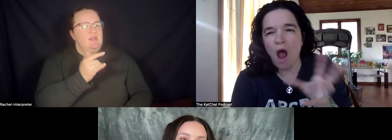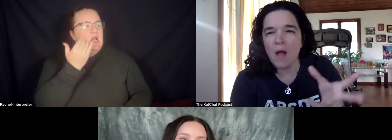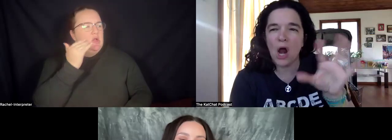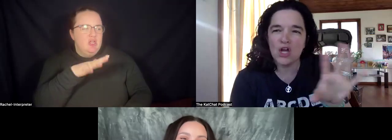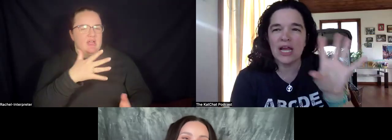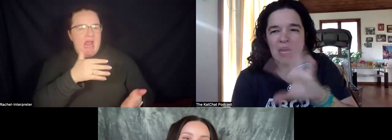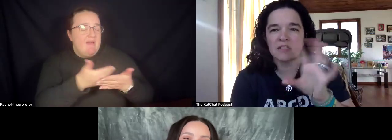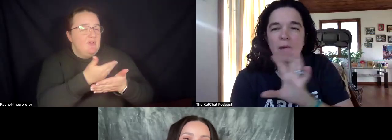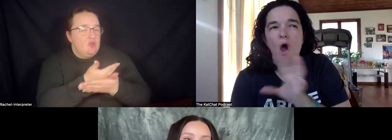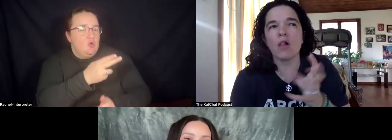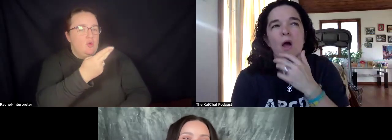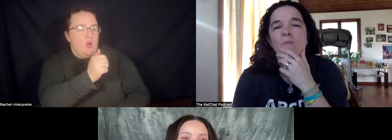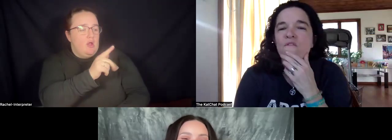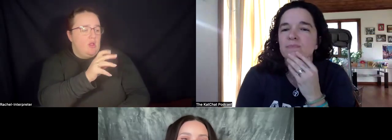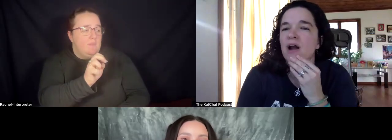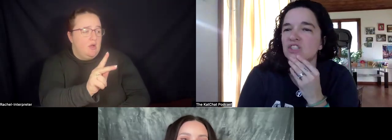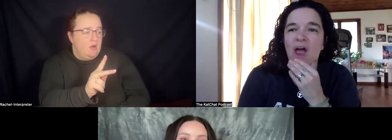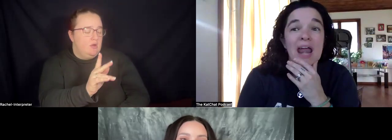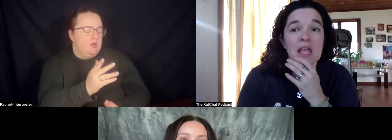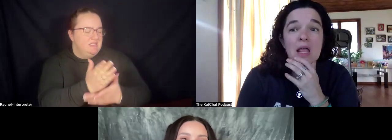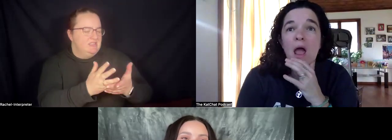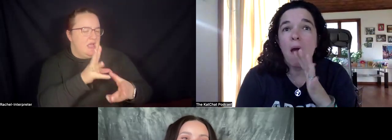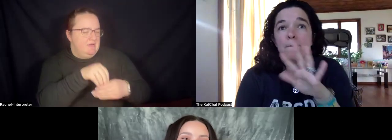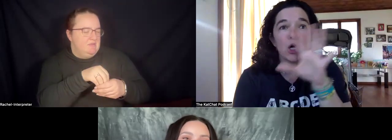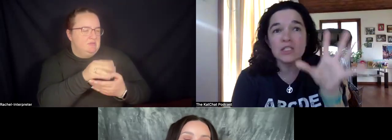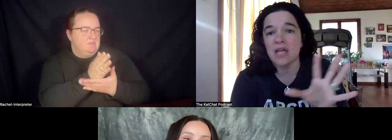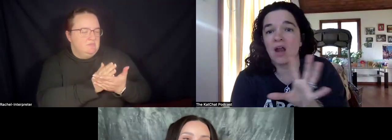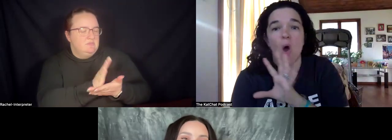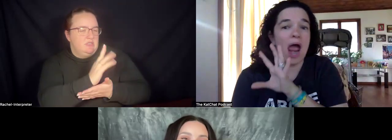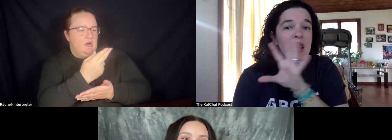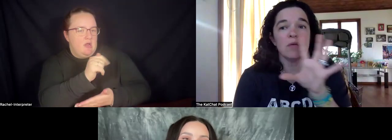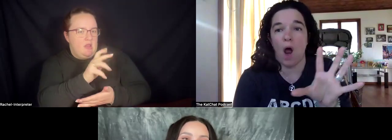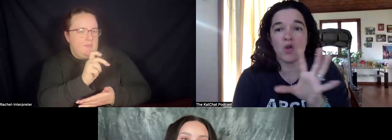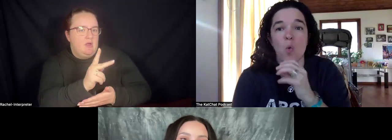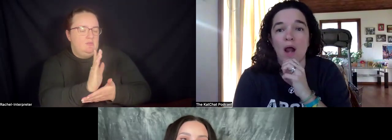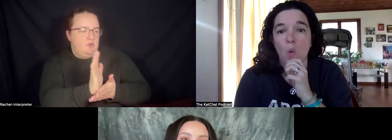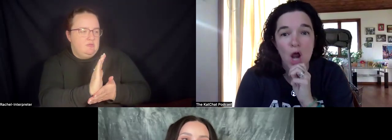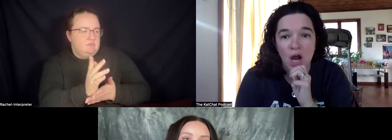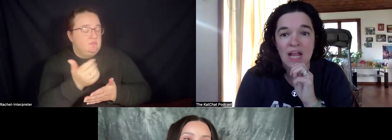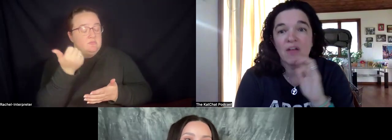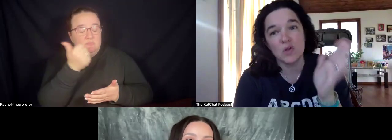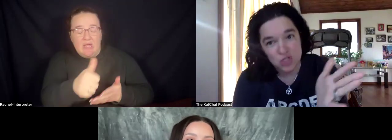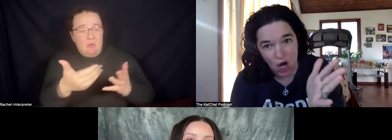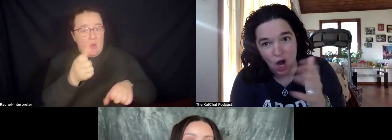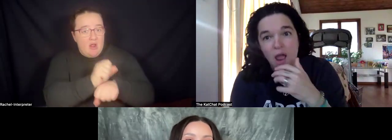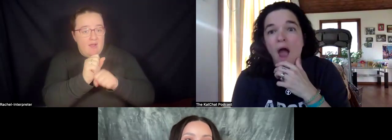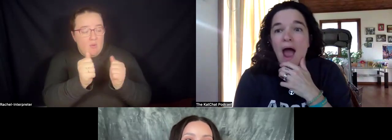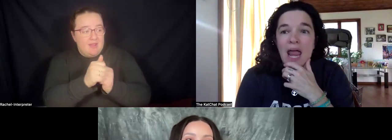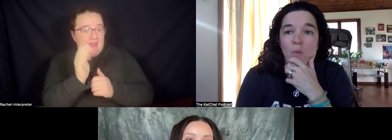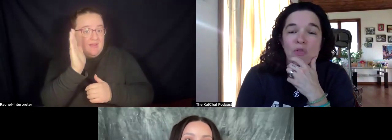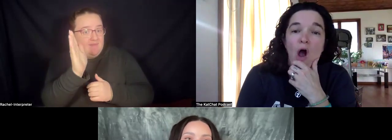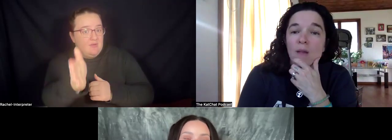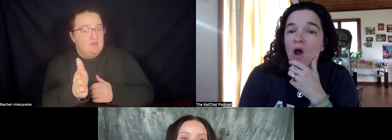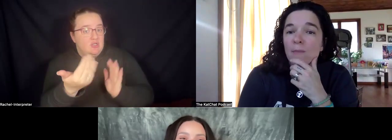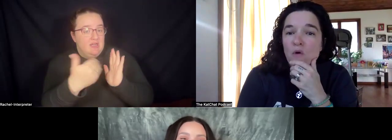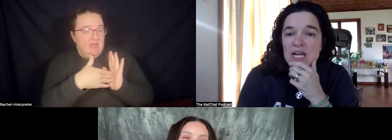new to Hallmark, you're in some Hallmark movies, but is there any person or anyone you want to work in the future?